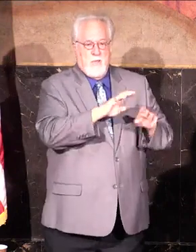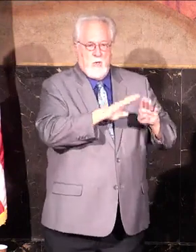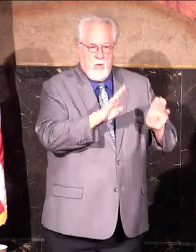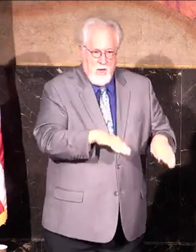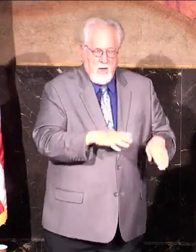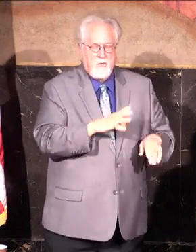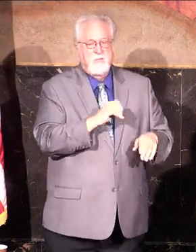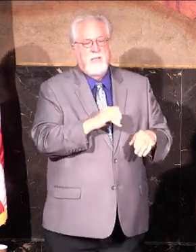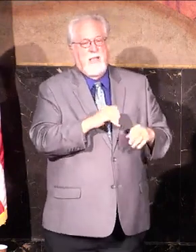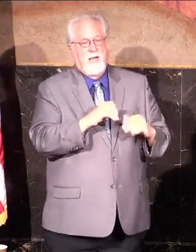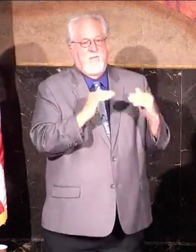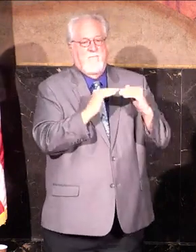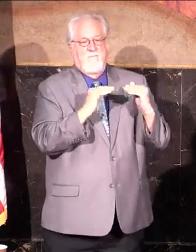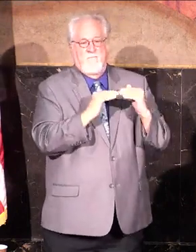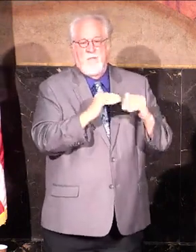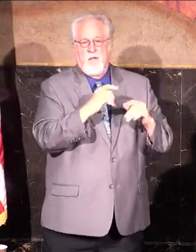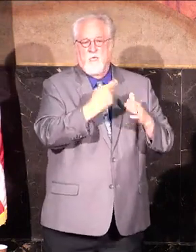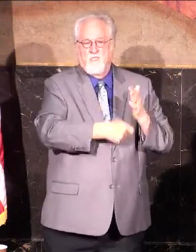market rent prices.